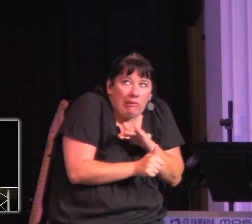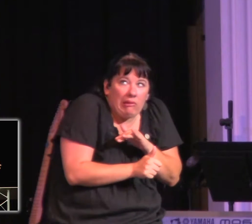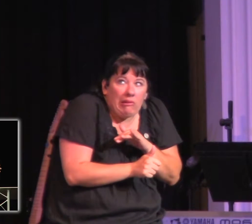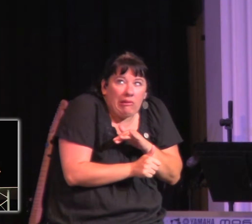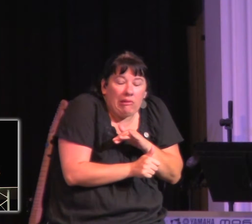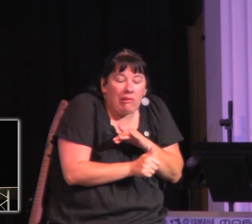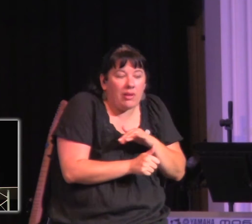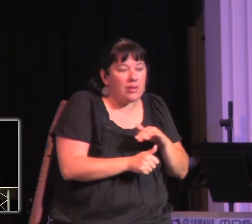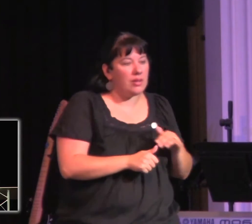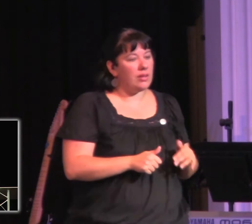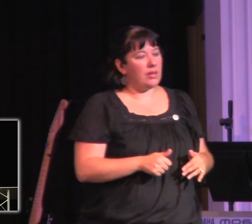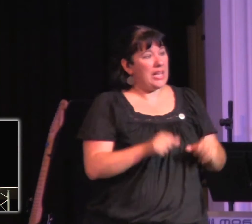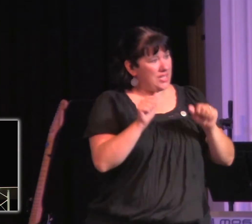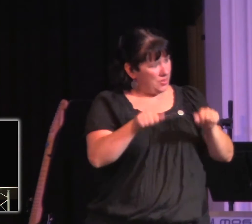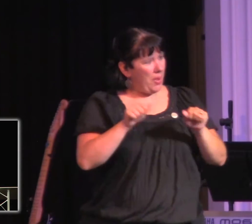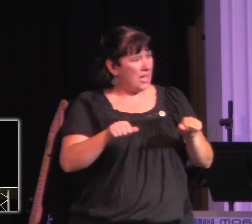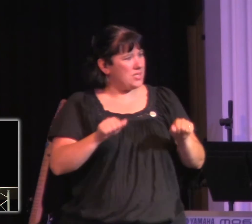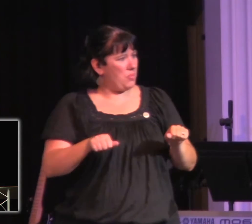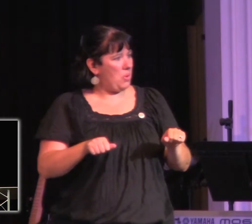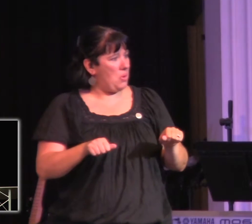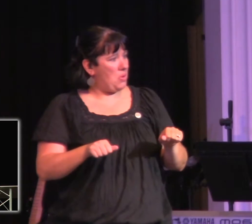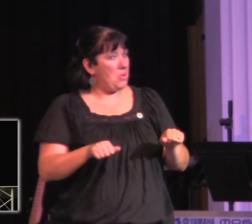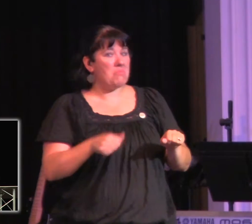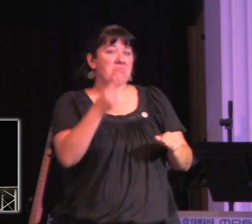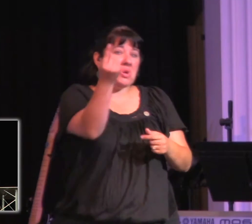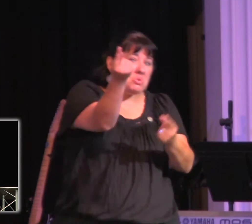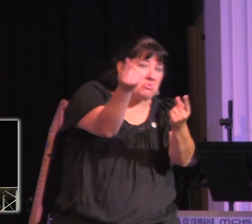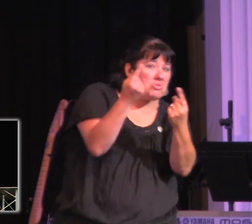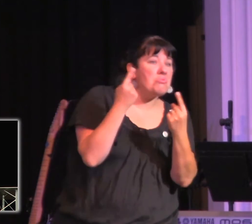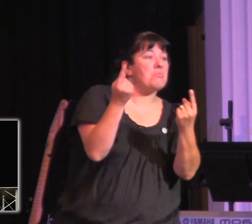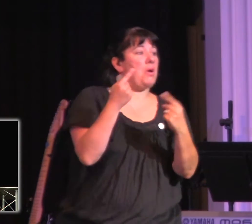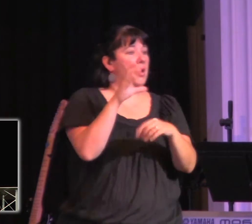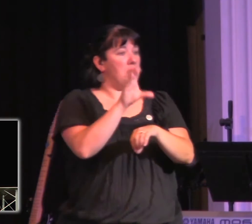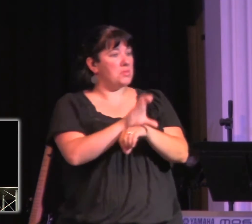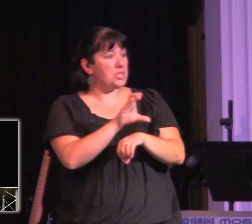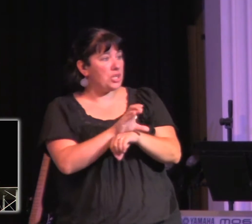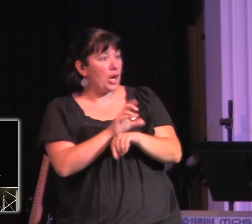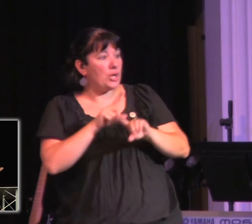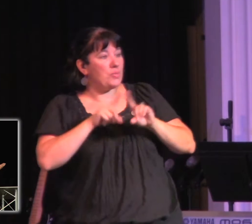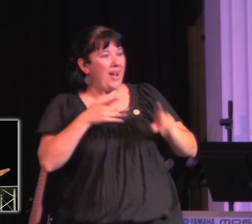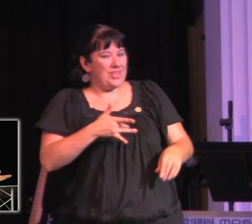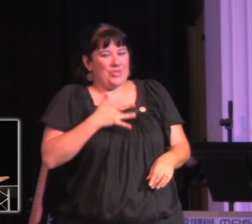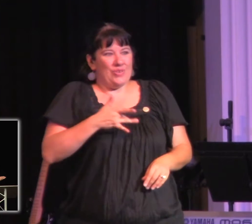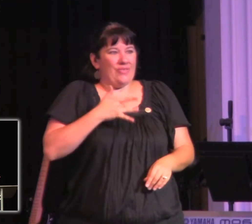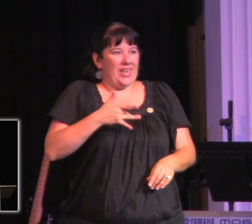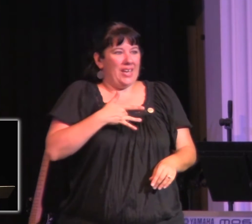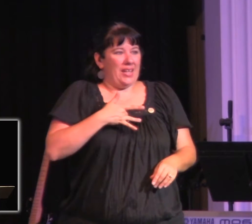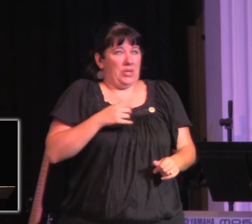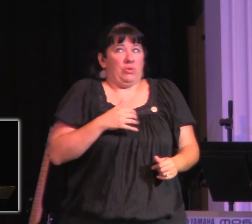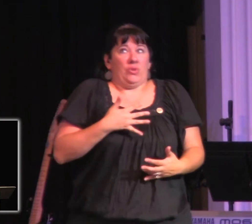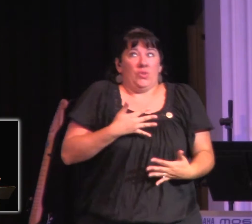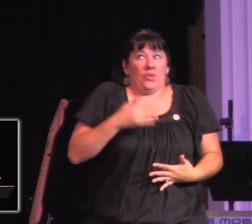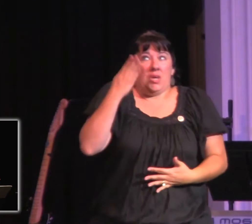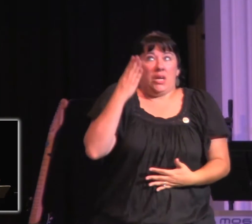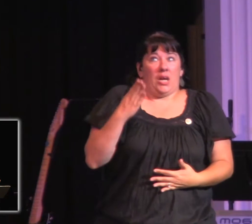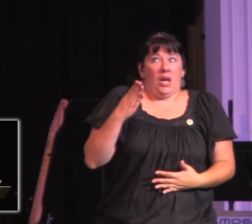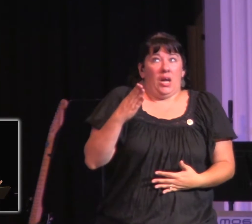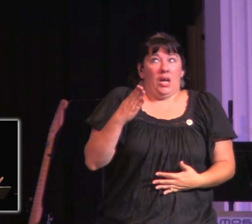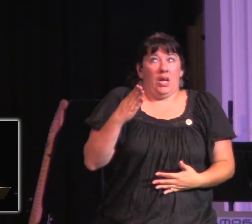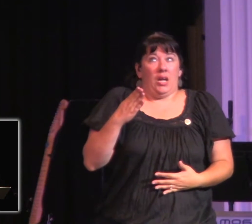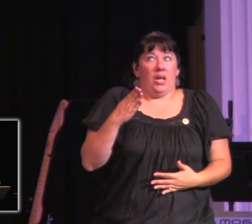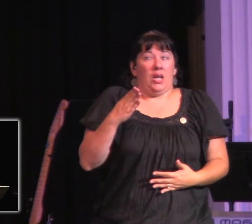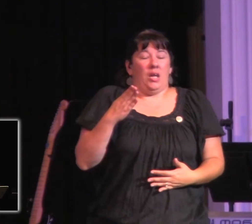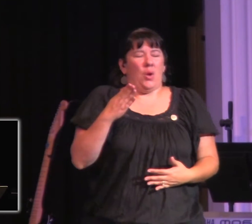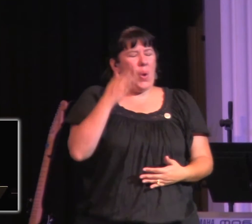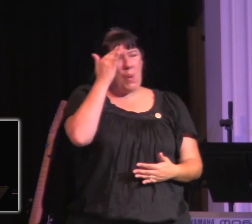you're hiding from God? You're afraid of God? I mean, why did you get up and come here? Certainly you're not afraid of